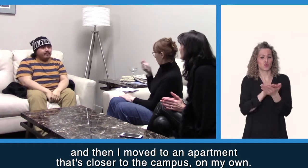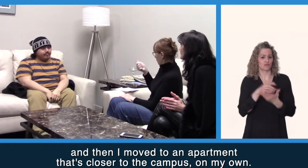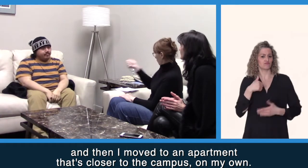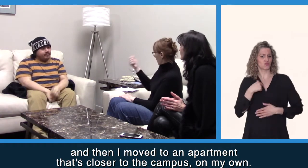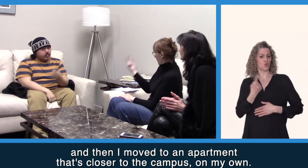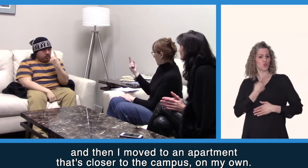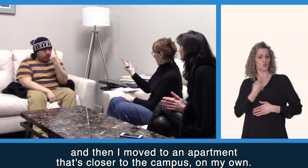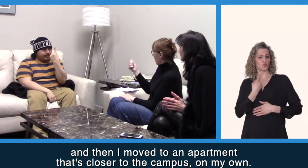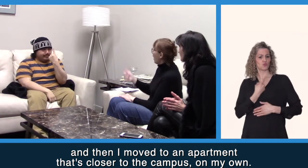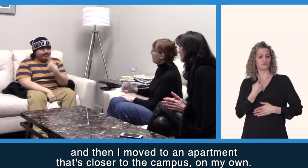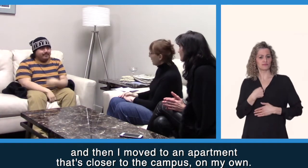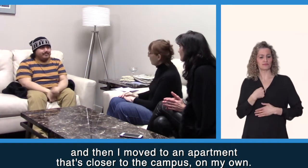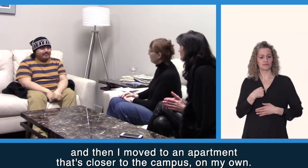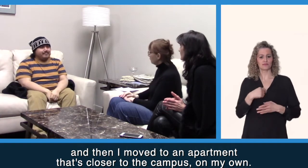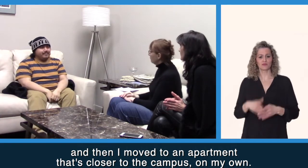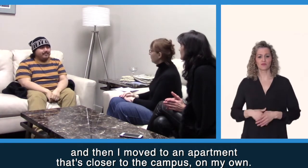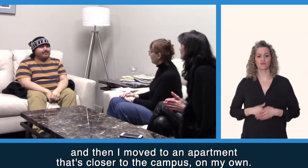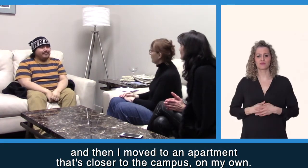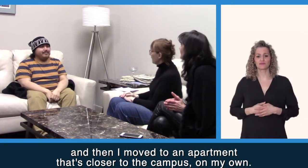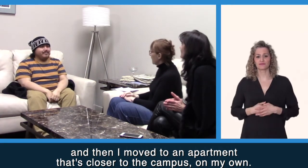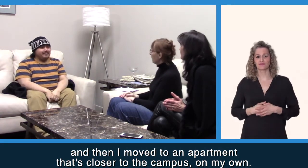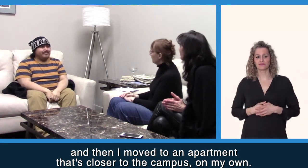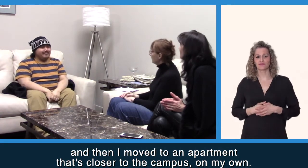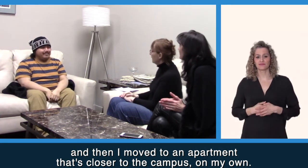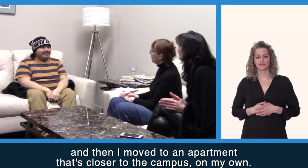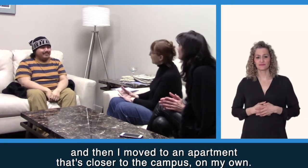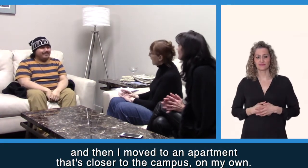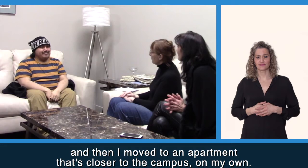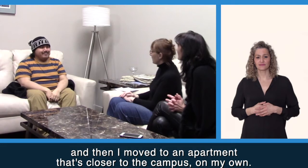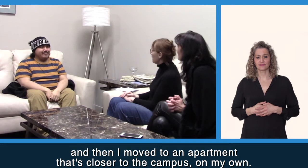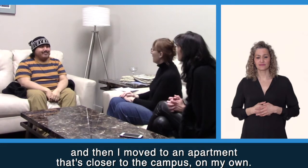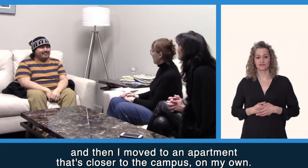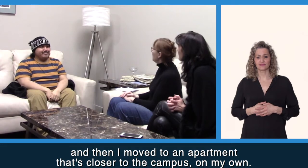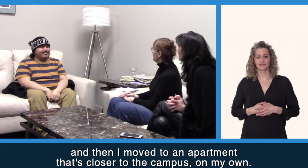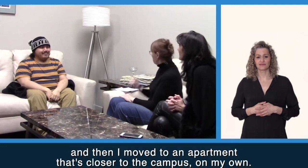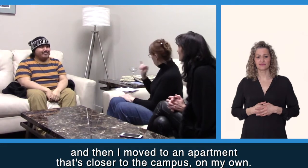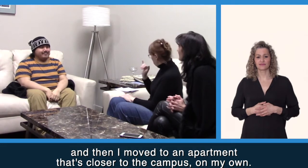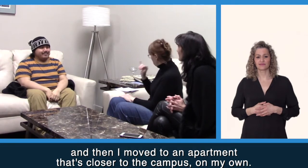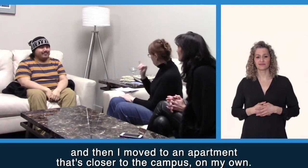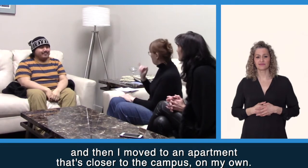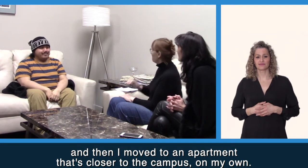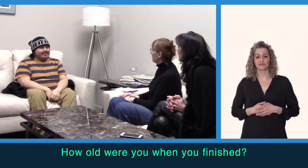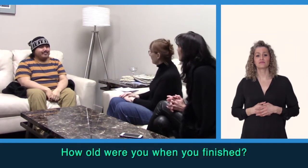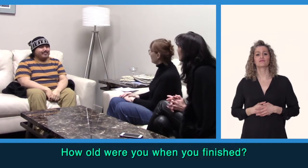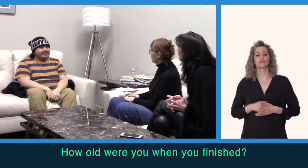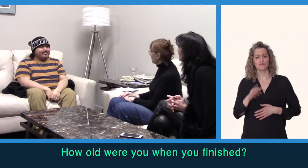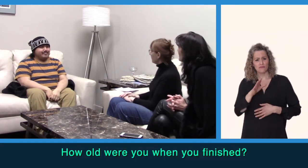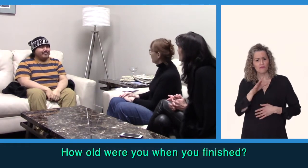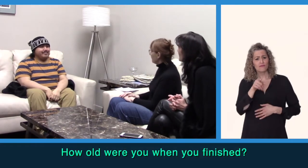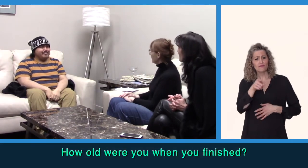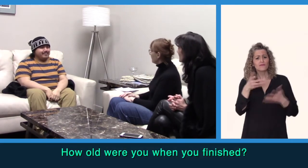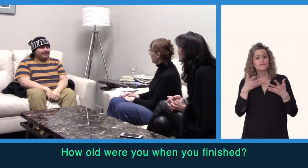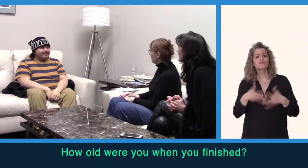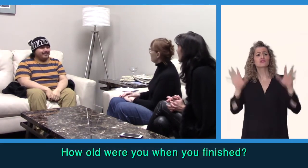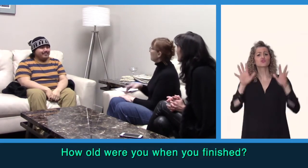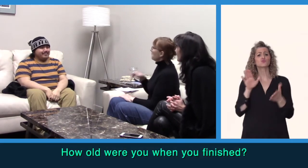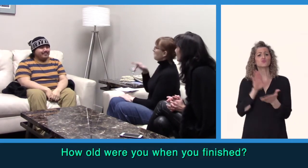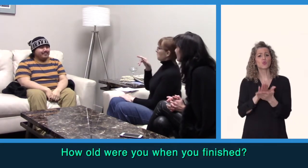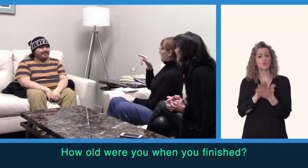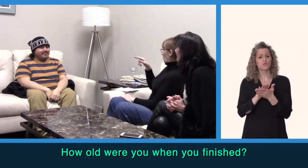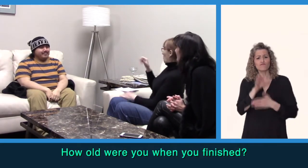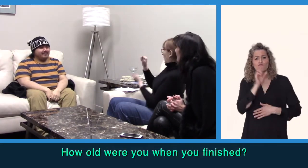campus, on my own. Lived on my own, near the campus. How old were you when you finished